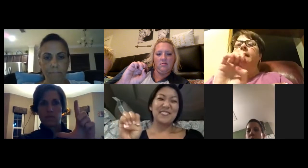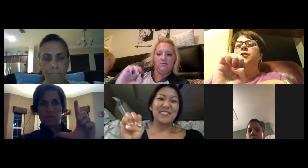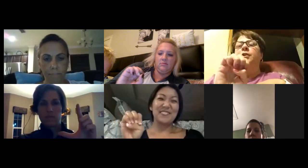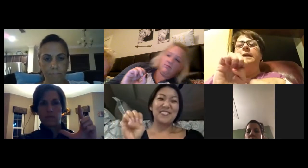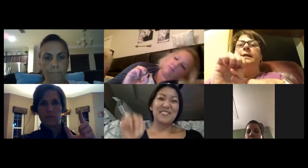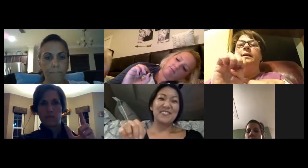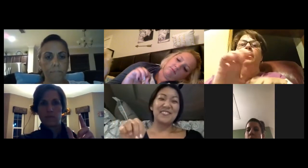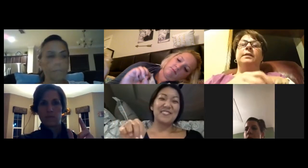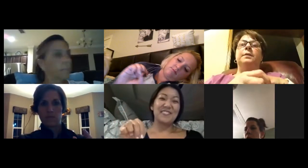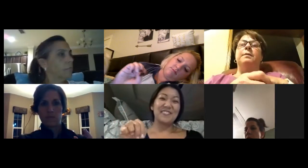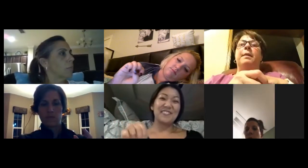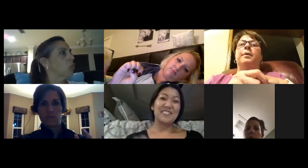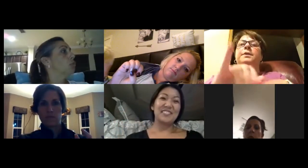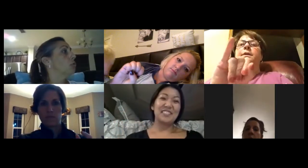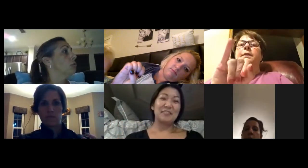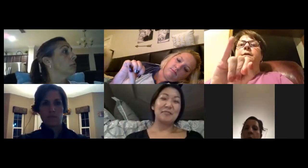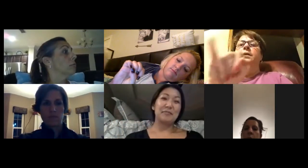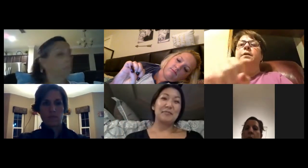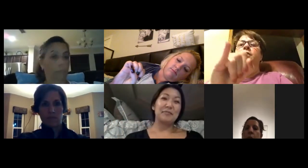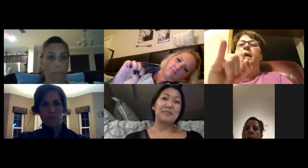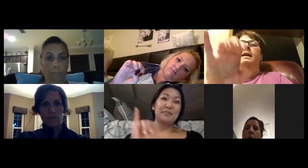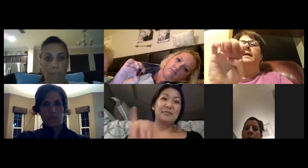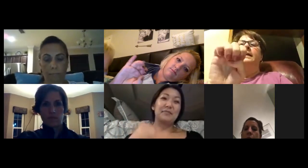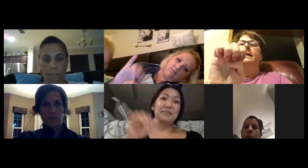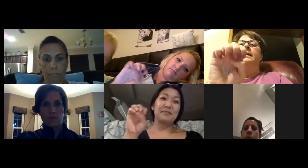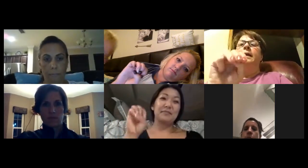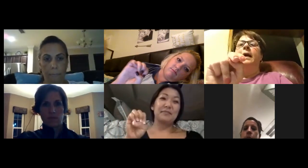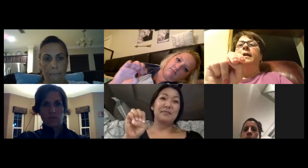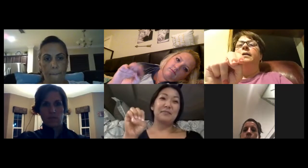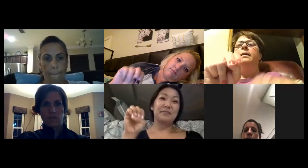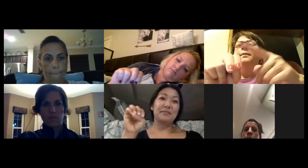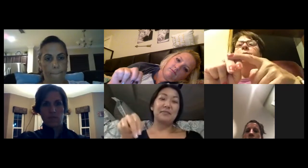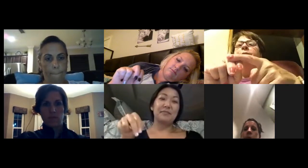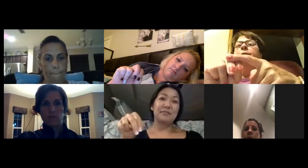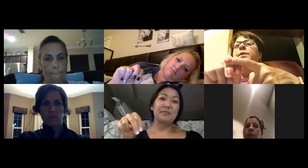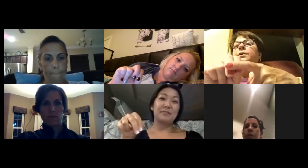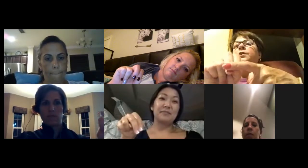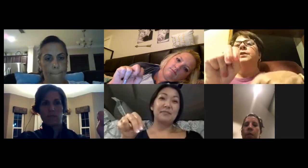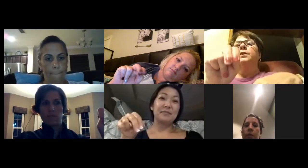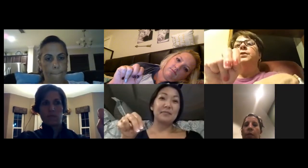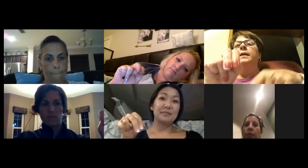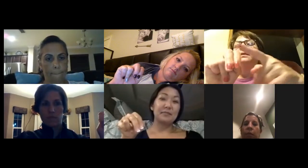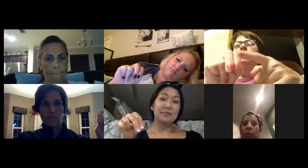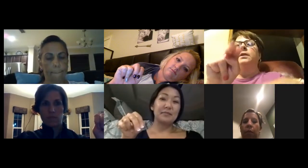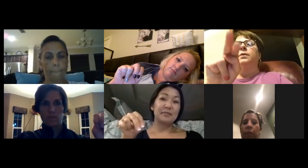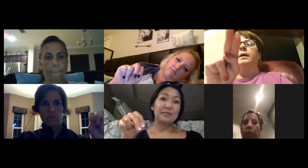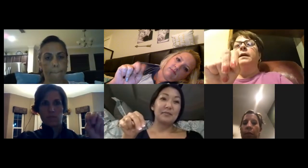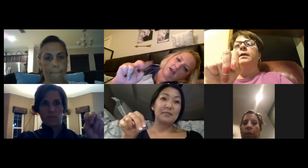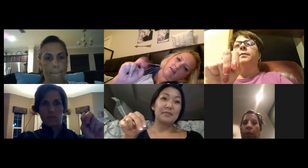your E to remember. So it's Jen. So it's just 2N, right here.